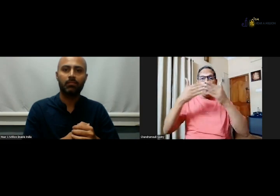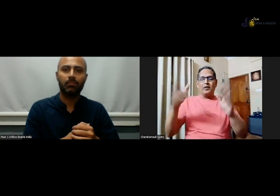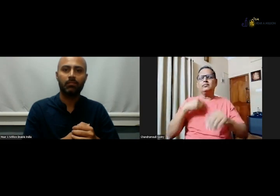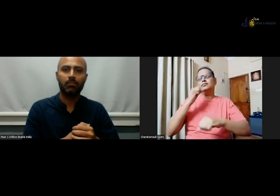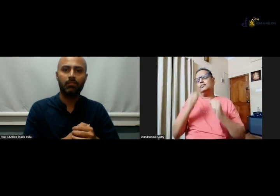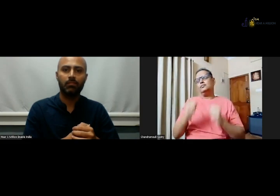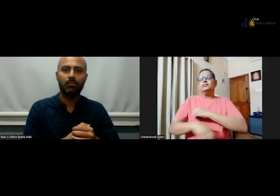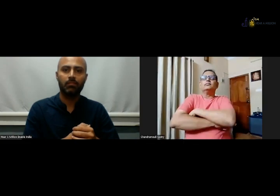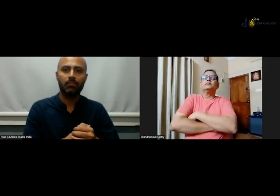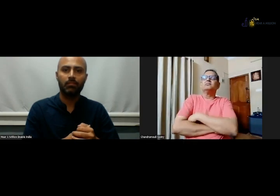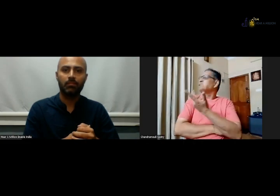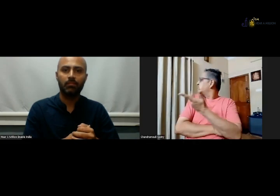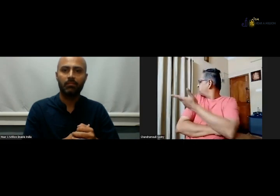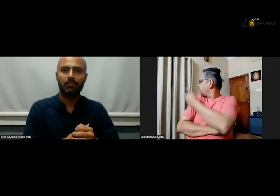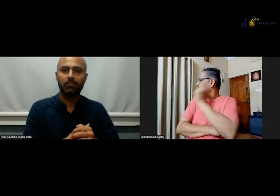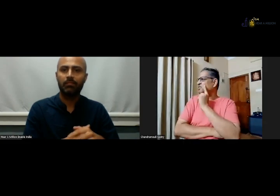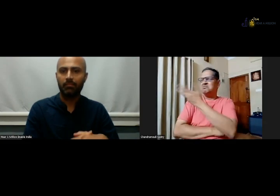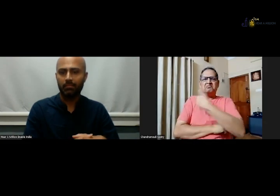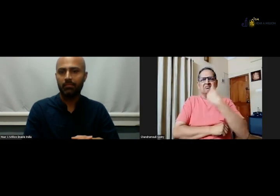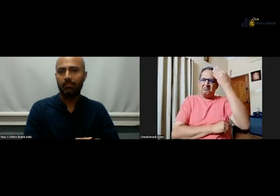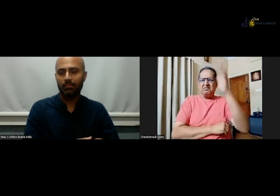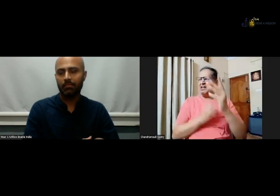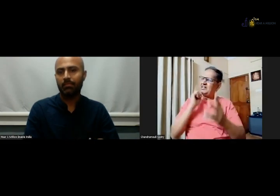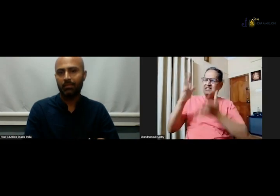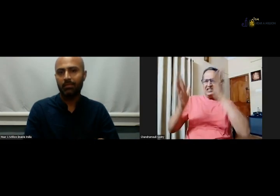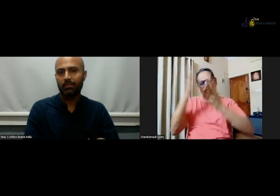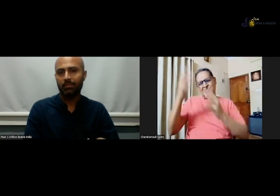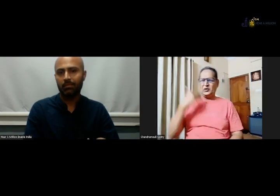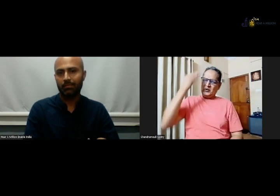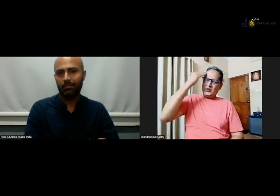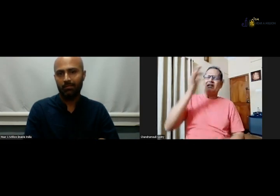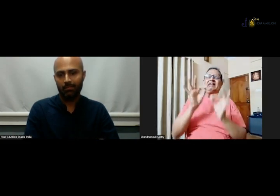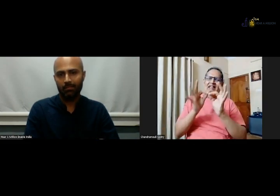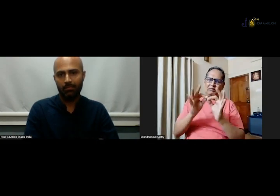wasn't aware about who that persons are, who those persons